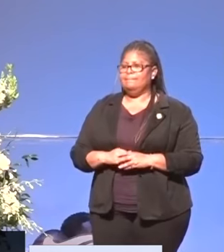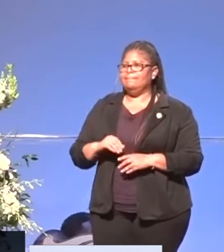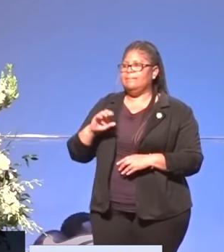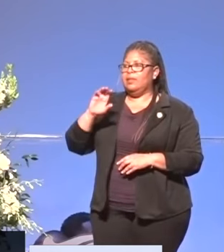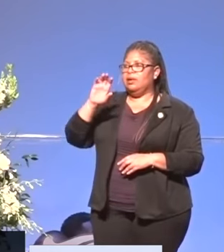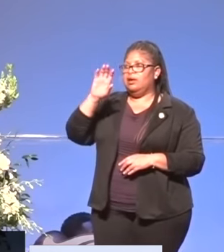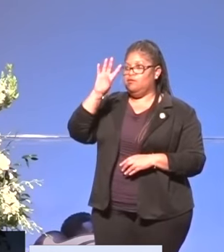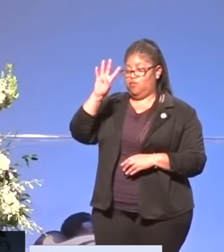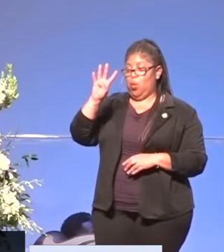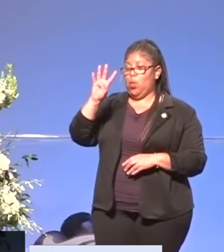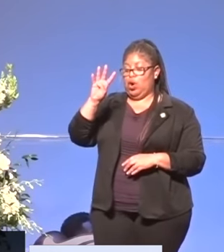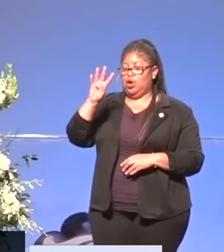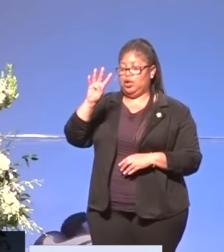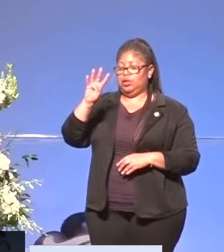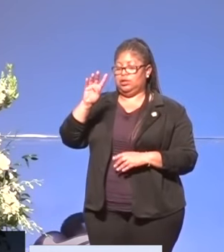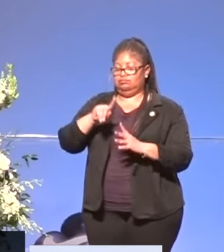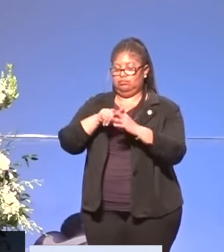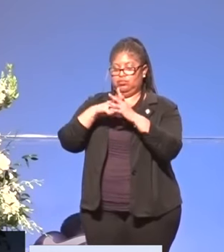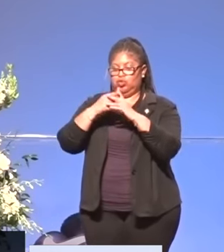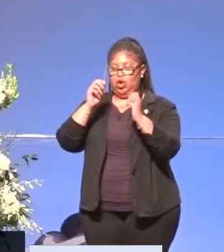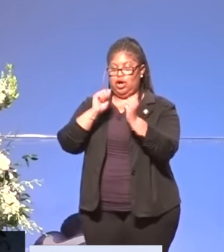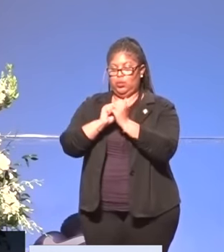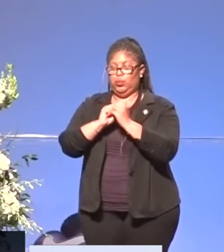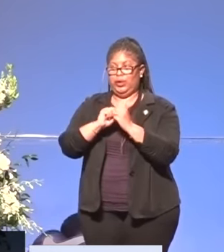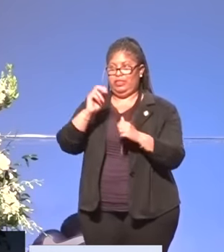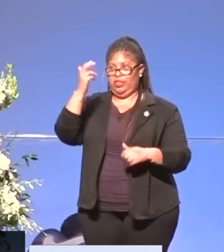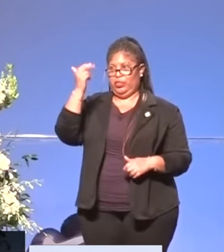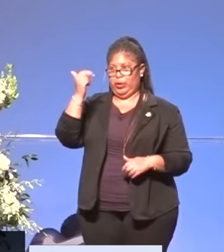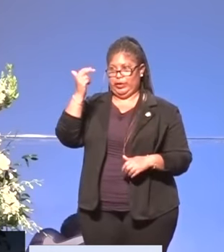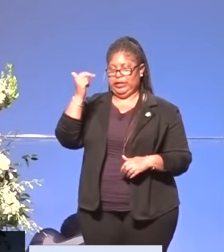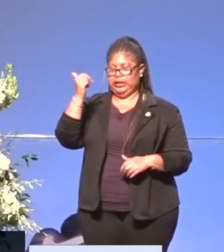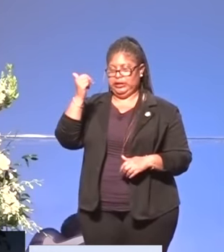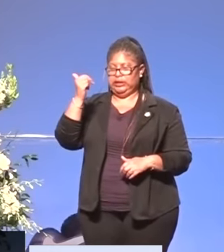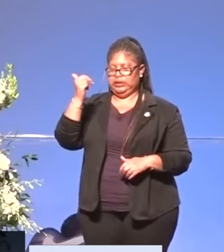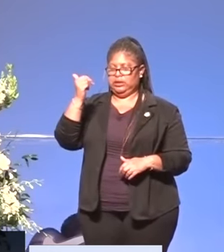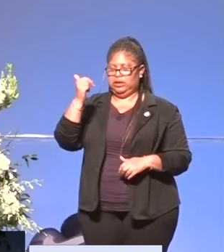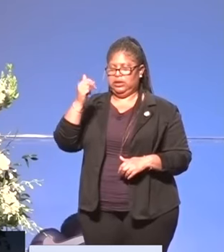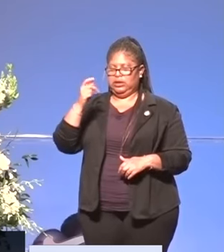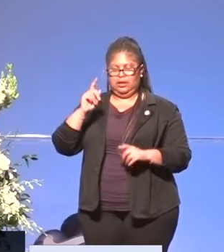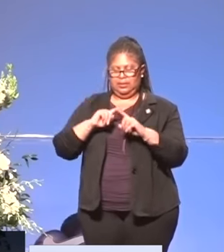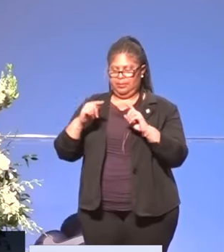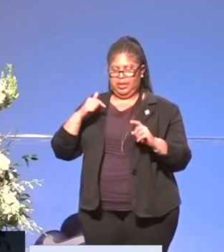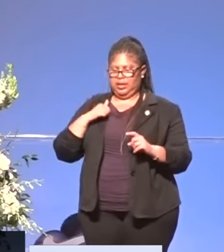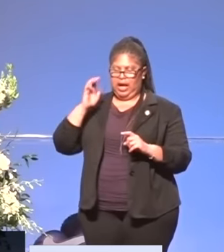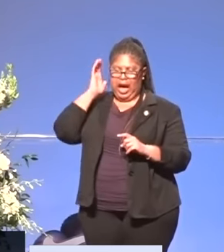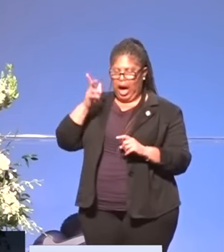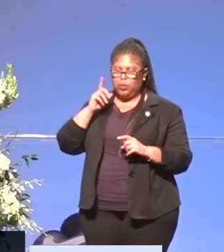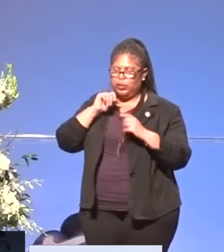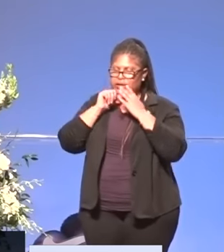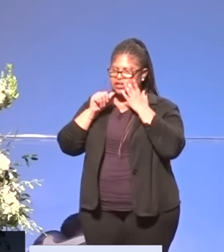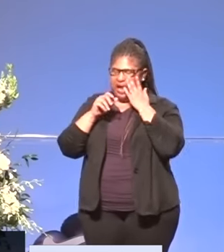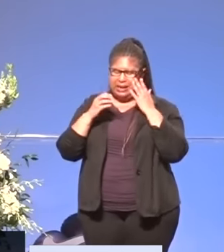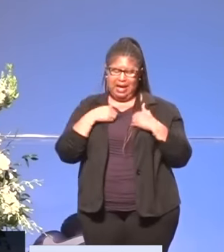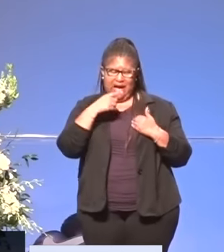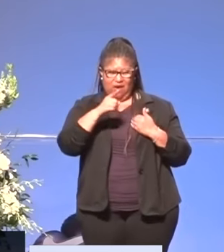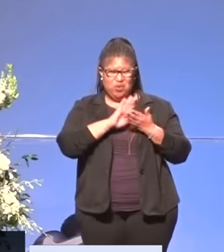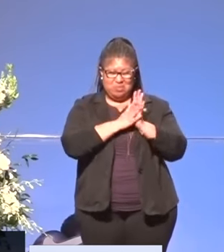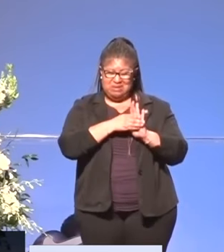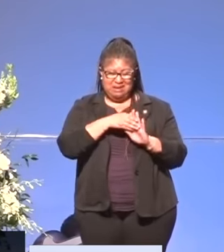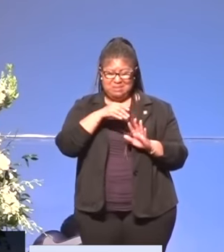chapter 4 beginning at verse 13. But I would not have you to be ignorant,